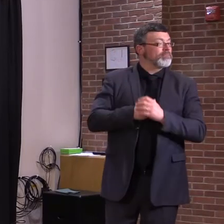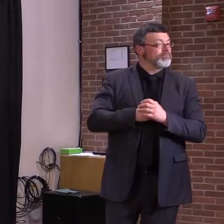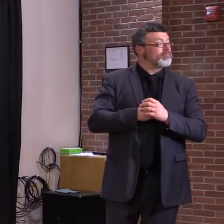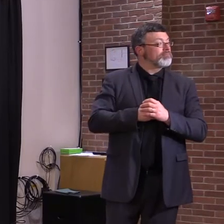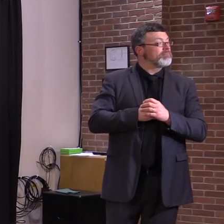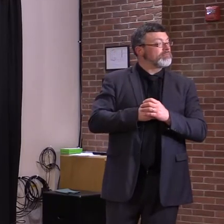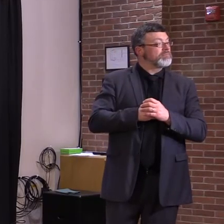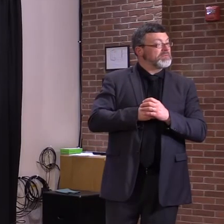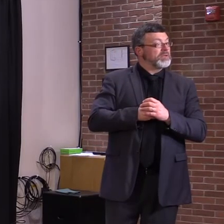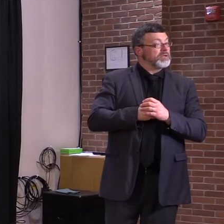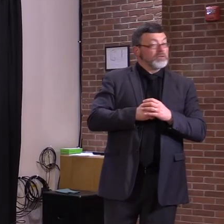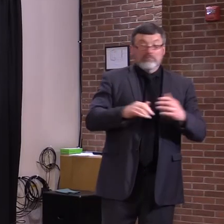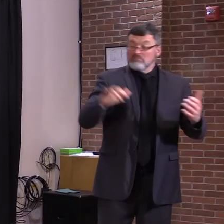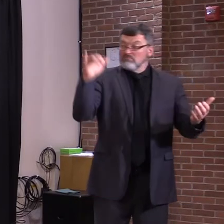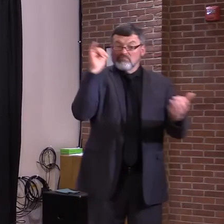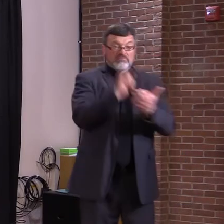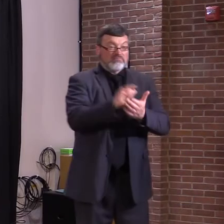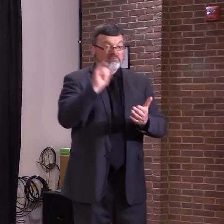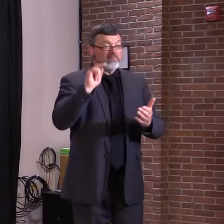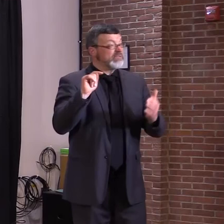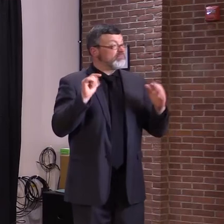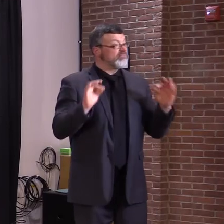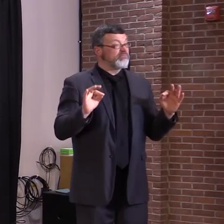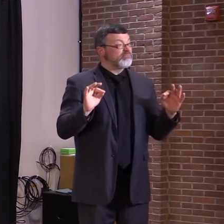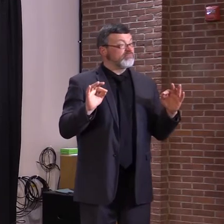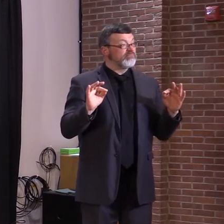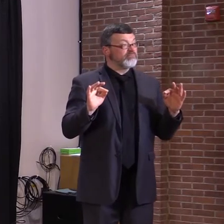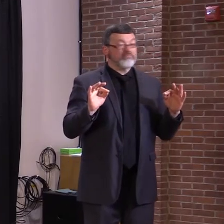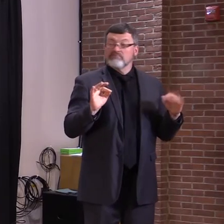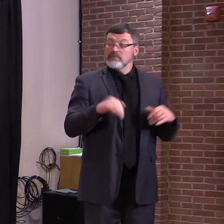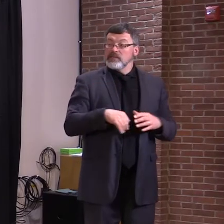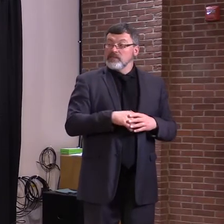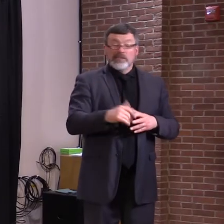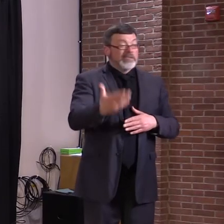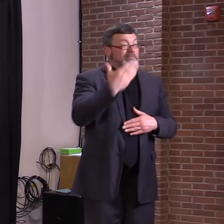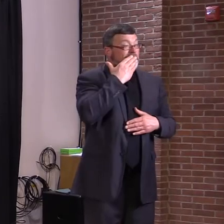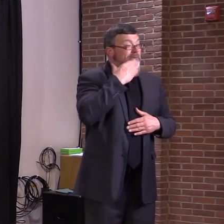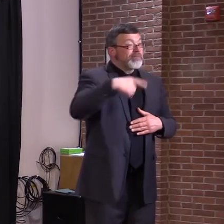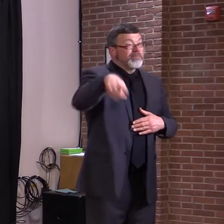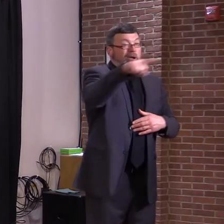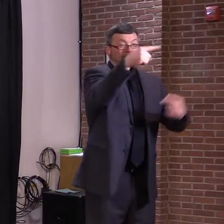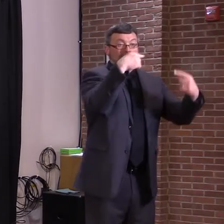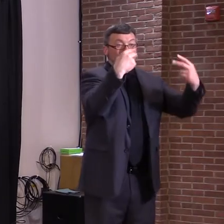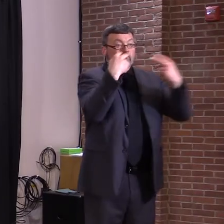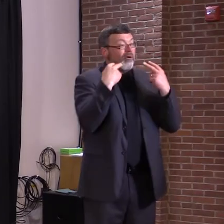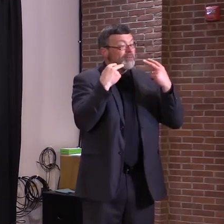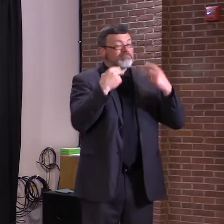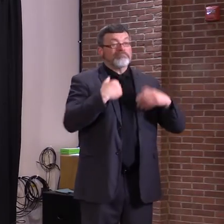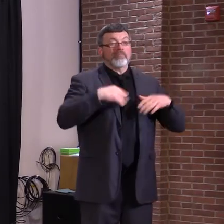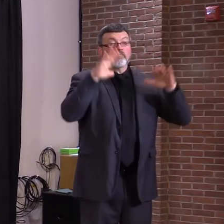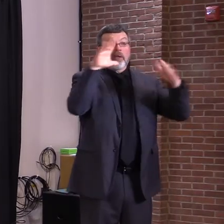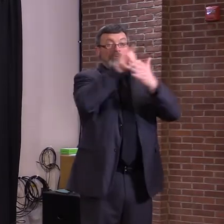That's it. Okay. Thank you very much, and we'll see you again next week.